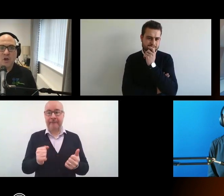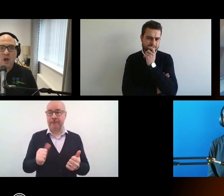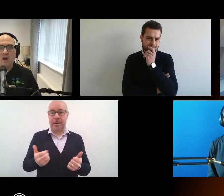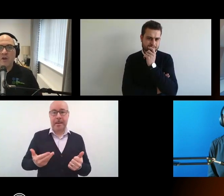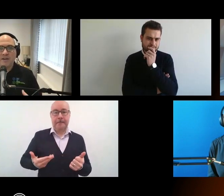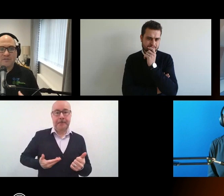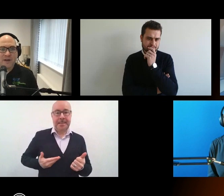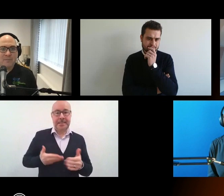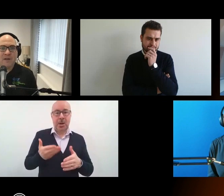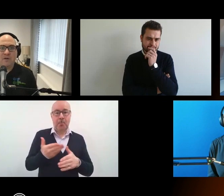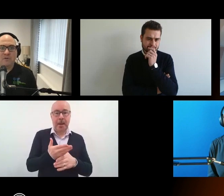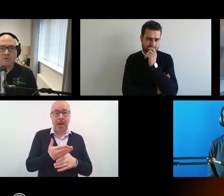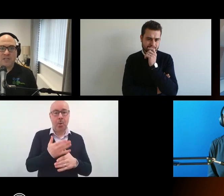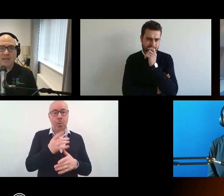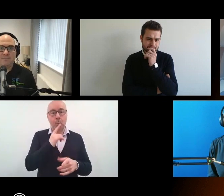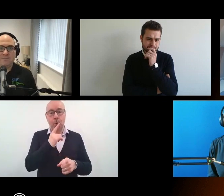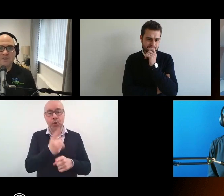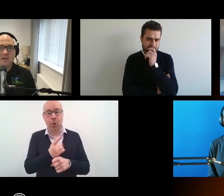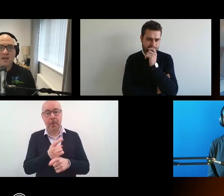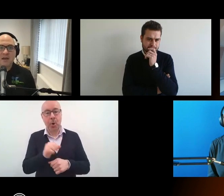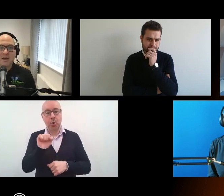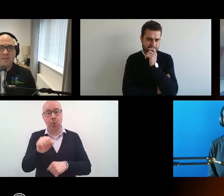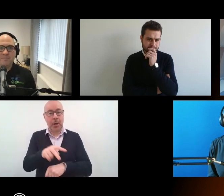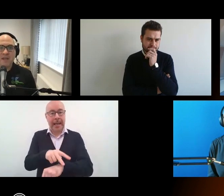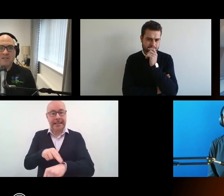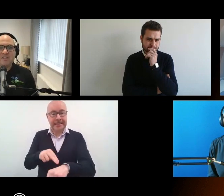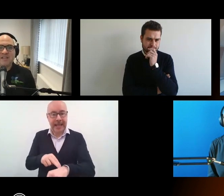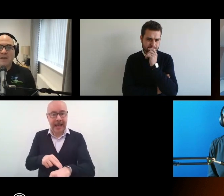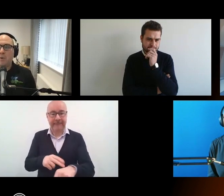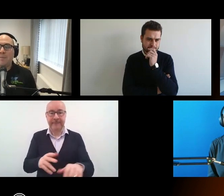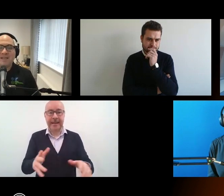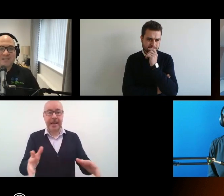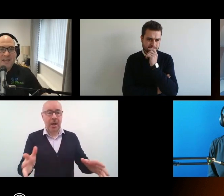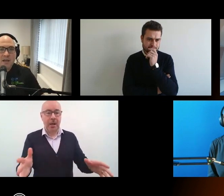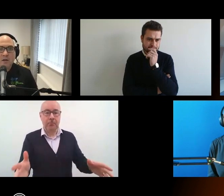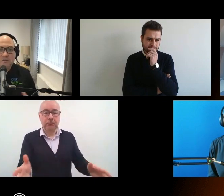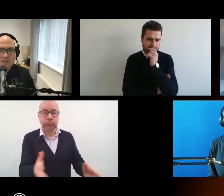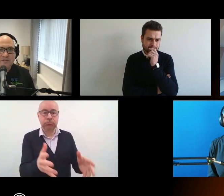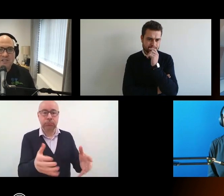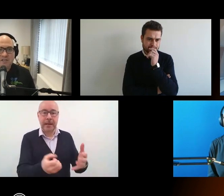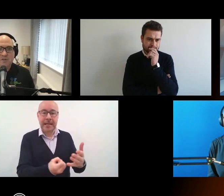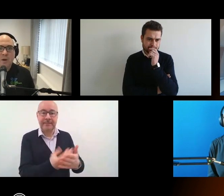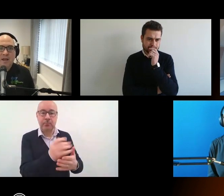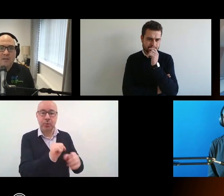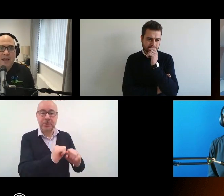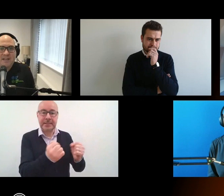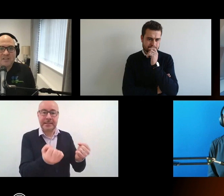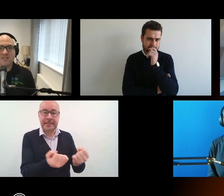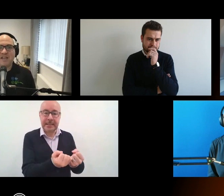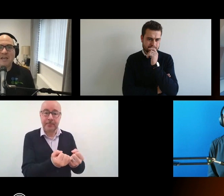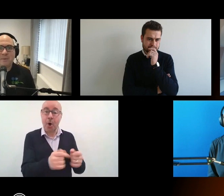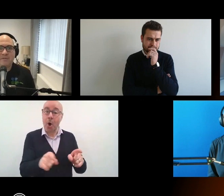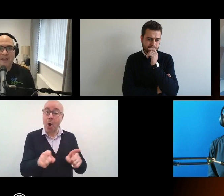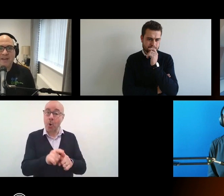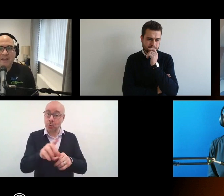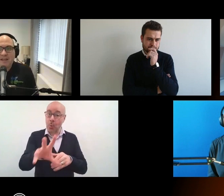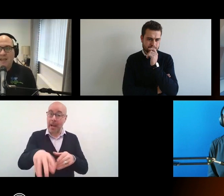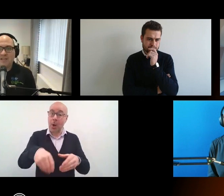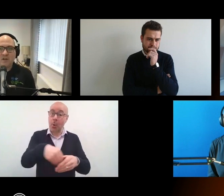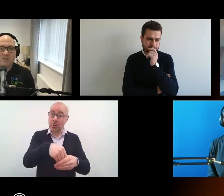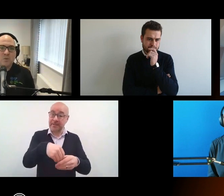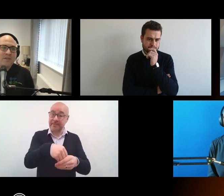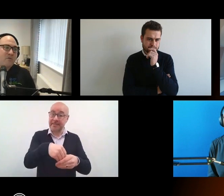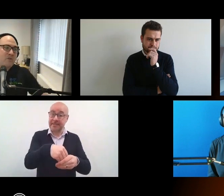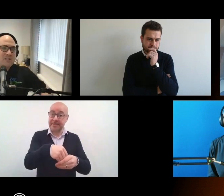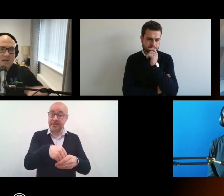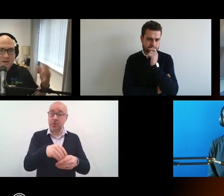to your ongoing development of your teams. Sustainable means inclusivity as well. And a sustainable event